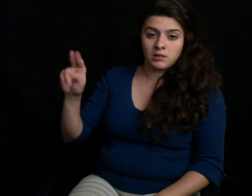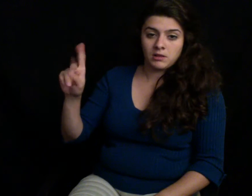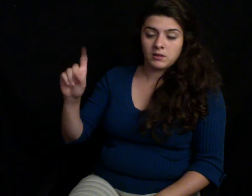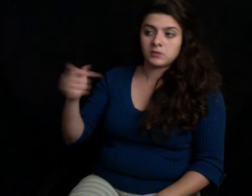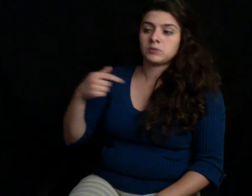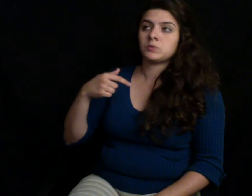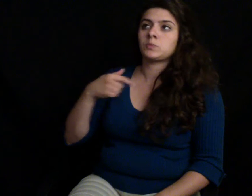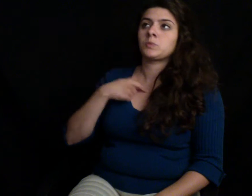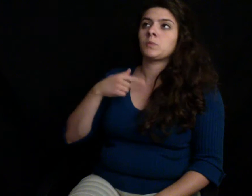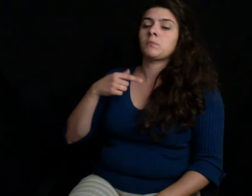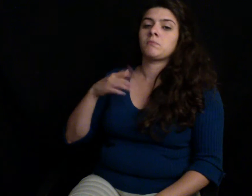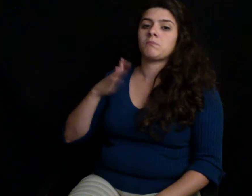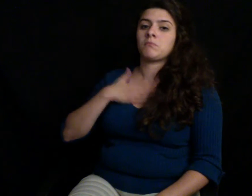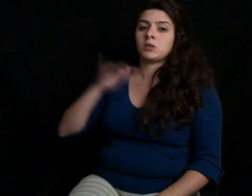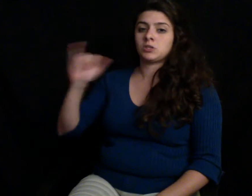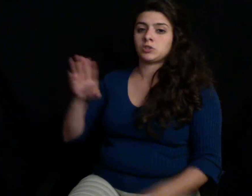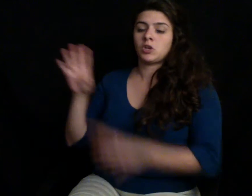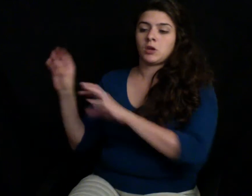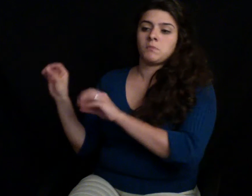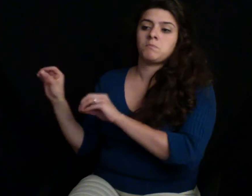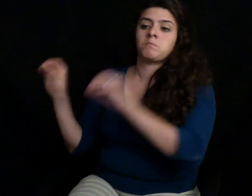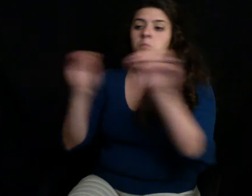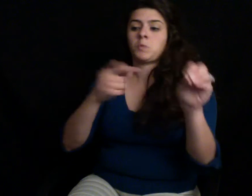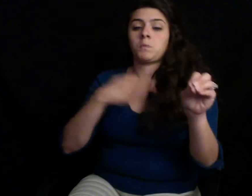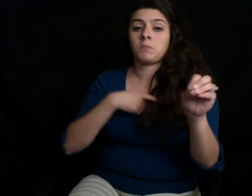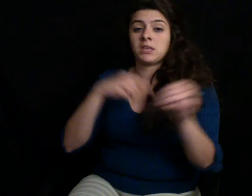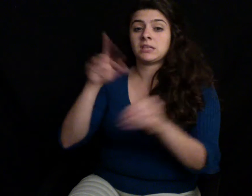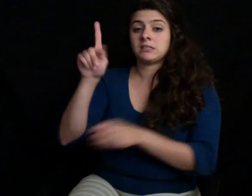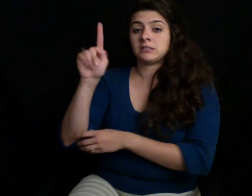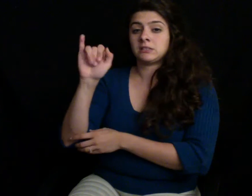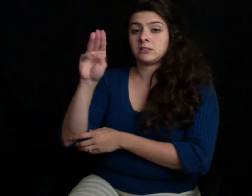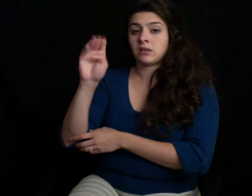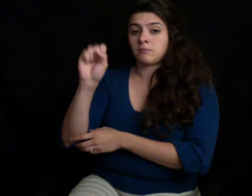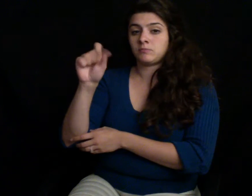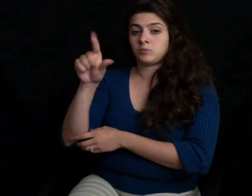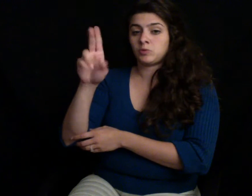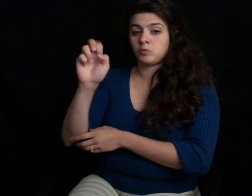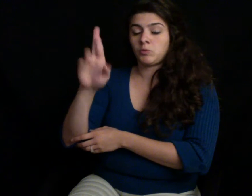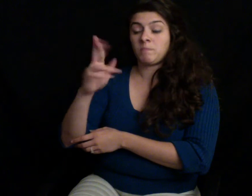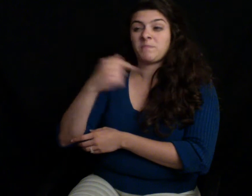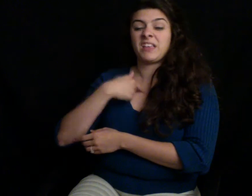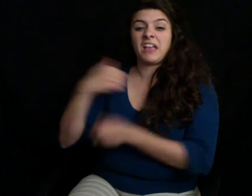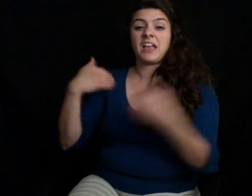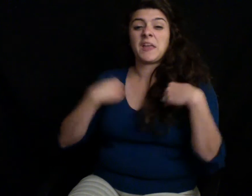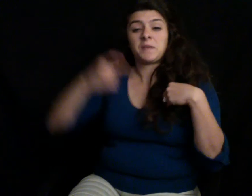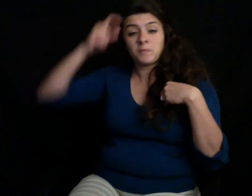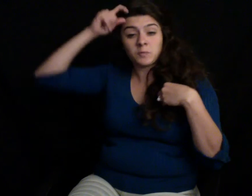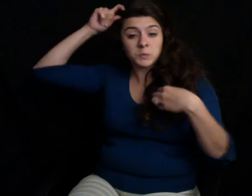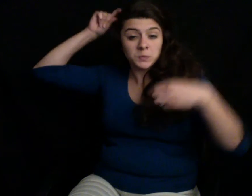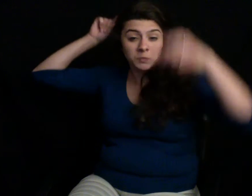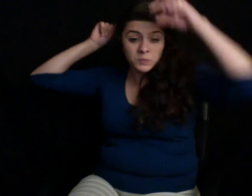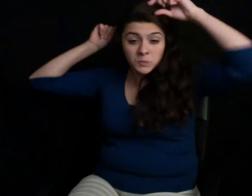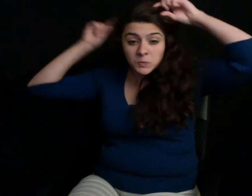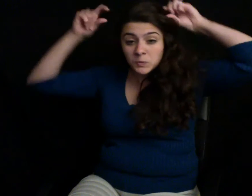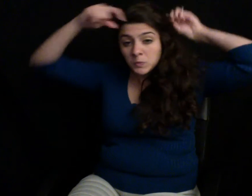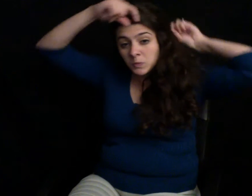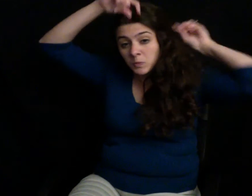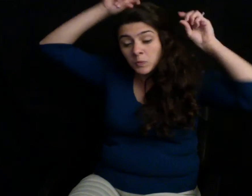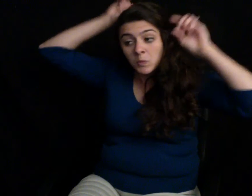there was this racist manager there. He told me to cut my hair. He said, if you don't cut your hair, then I'm going to have to fire you. So he fired me. I sued